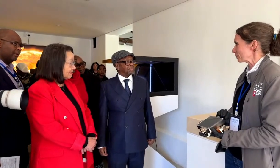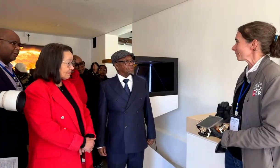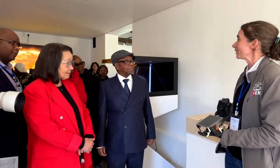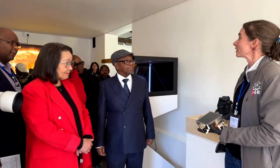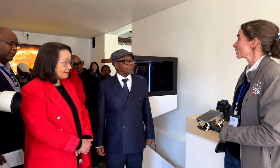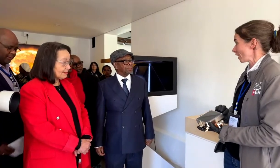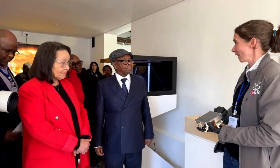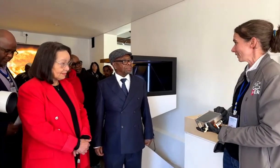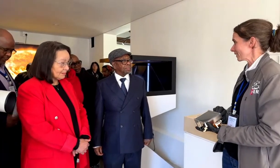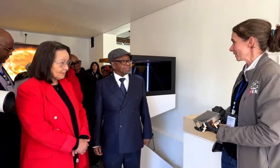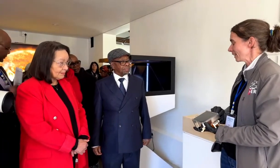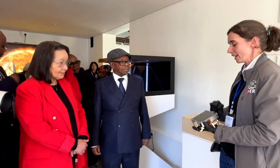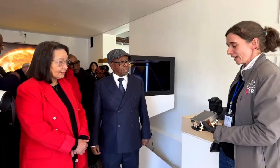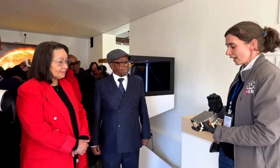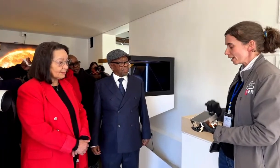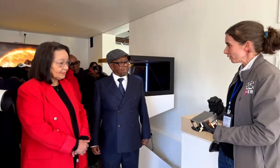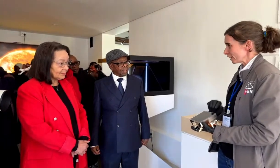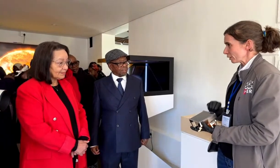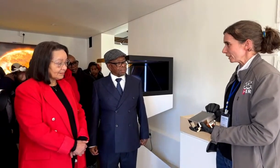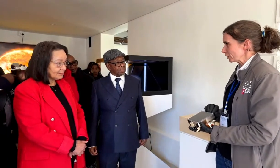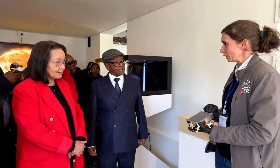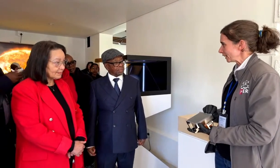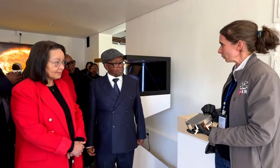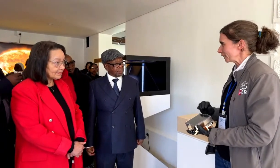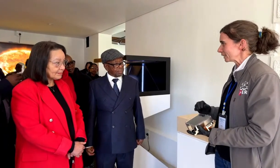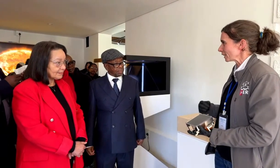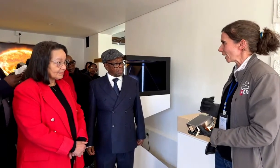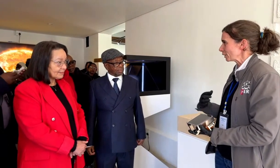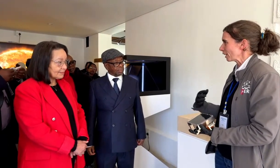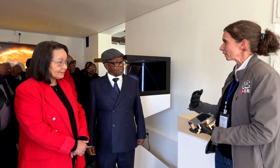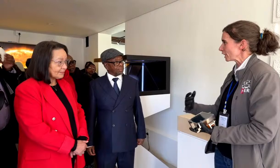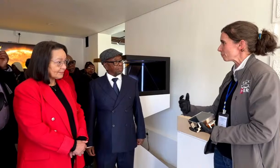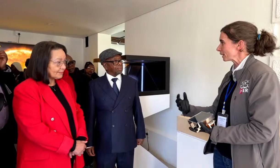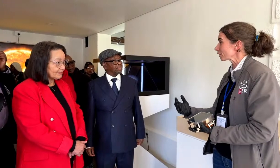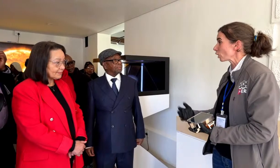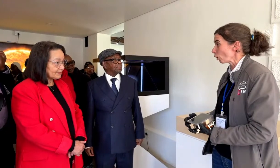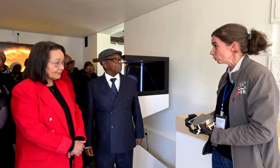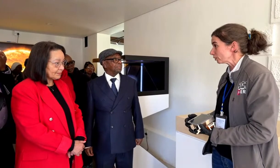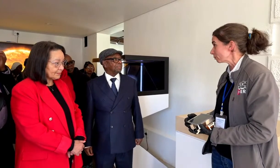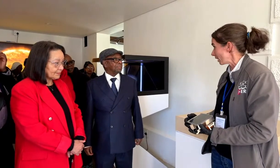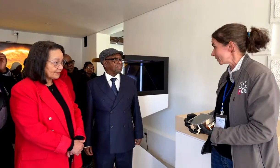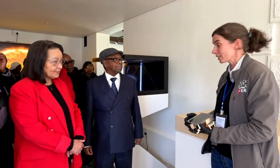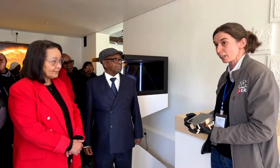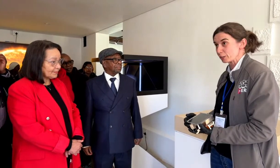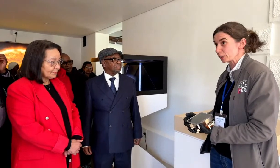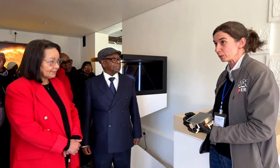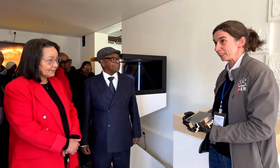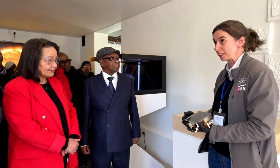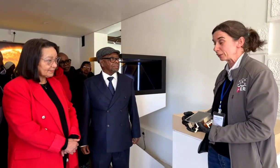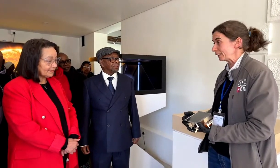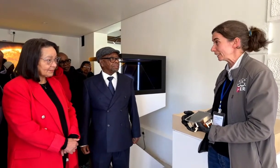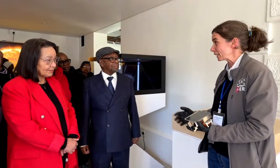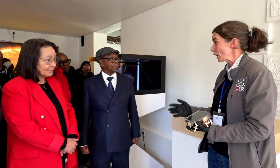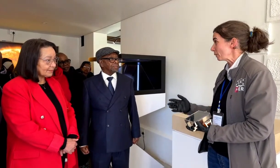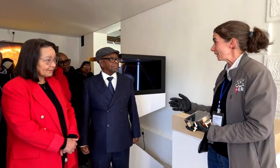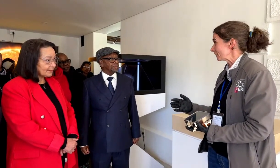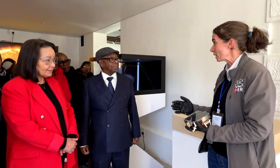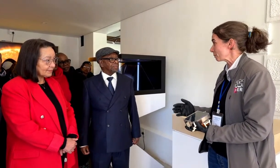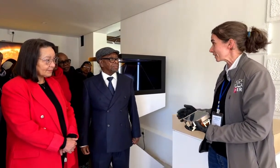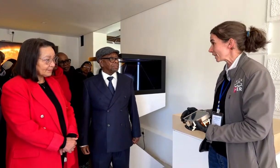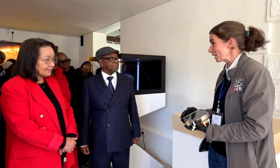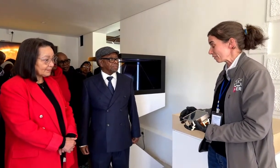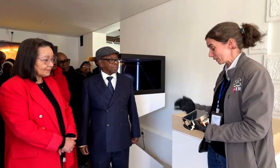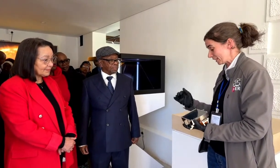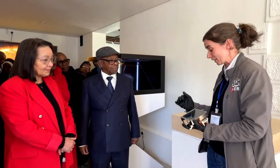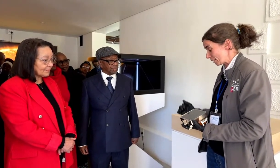to capture starlight. Everything we do here, we design around keeping it cold, minus 120 degrees. We need to